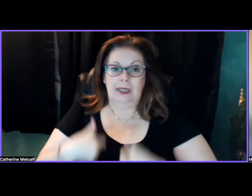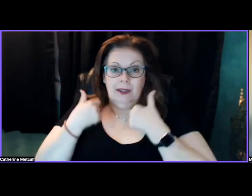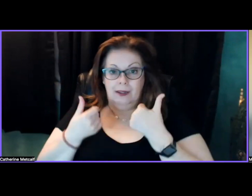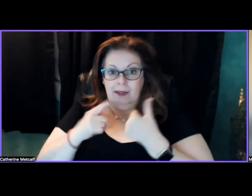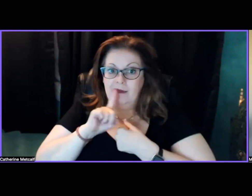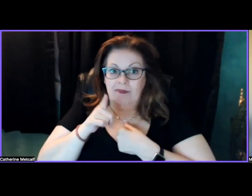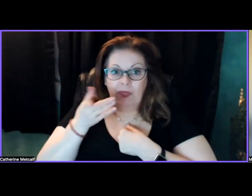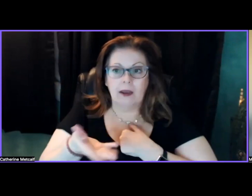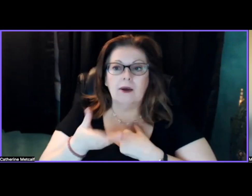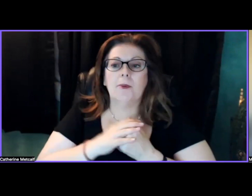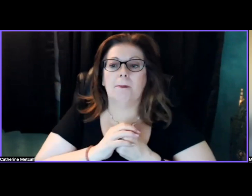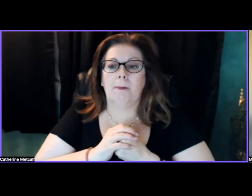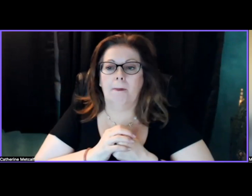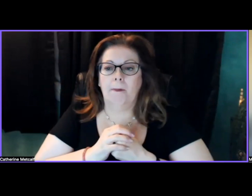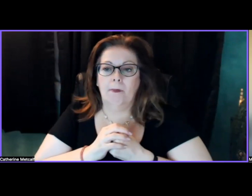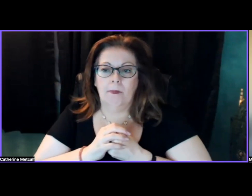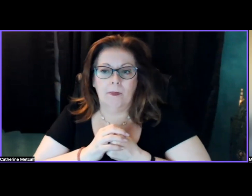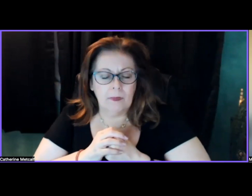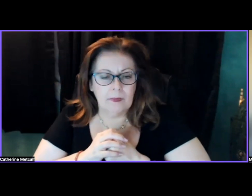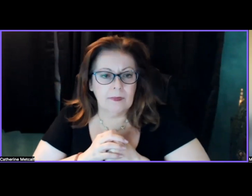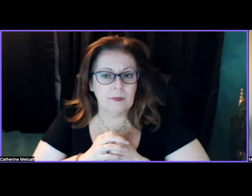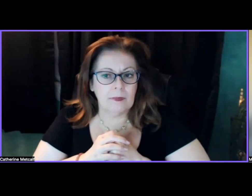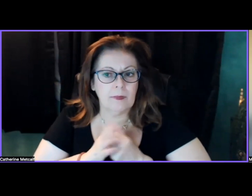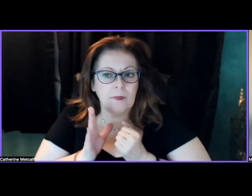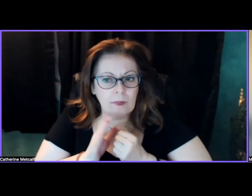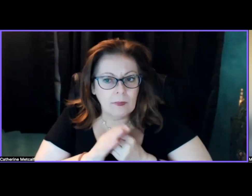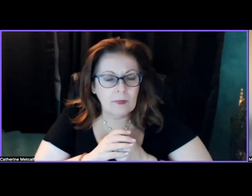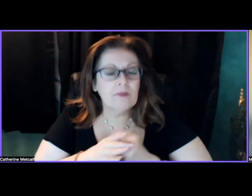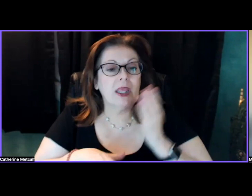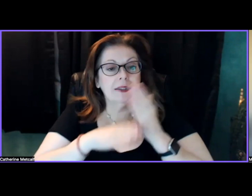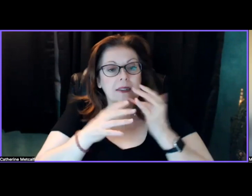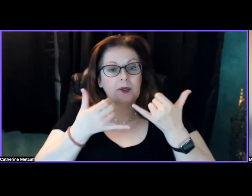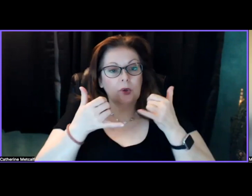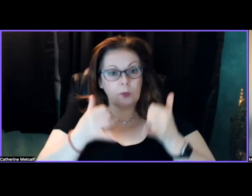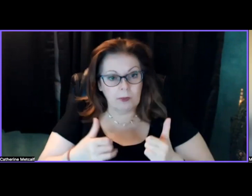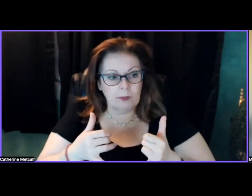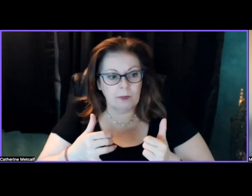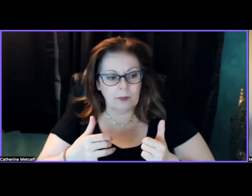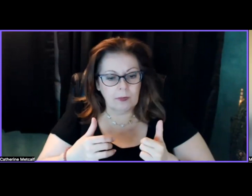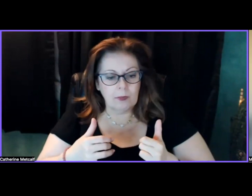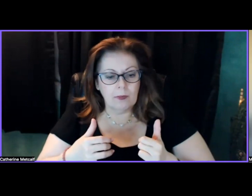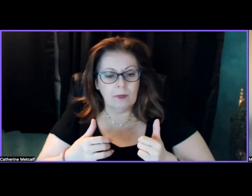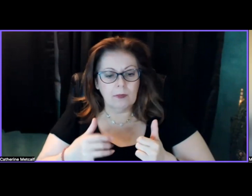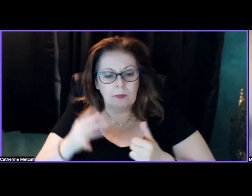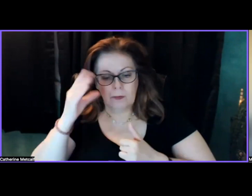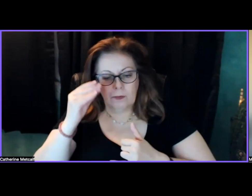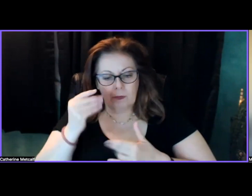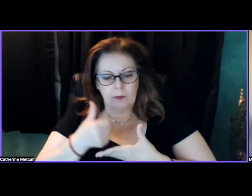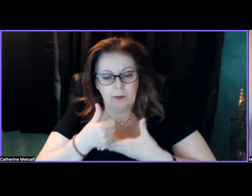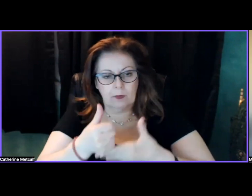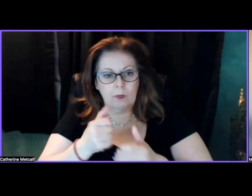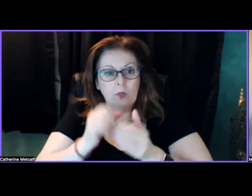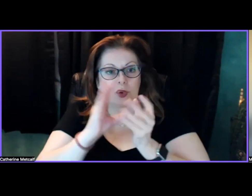Commiserate about the cost of homes in Chula Vista. Find a soccer player to fill time. A boy is an accessory to a story, tasteless